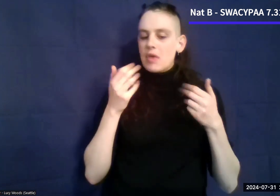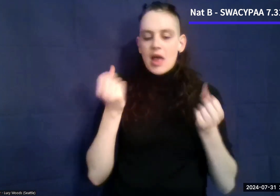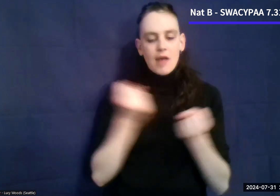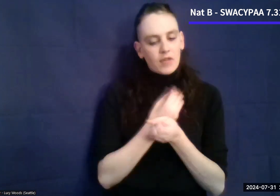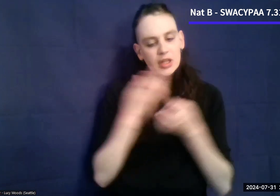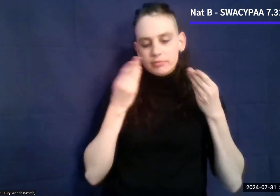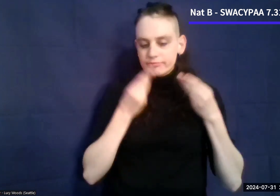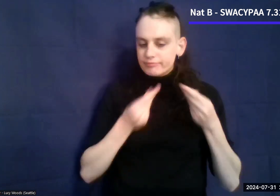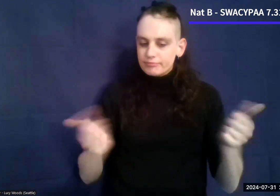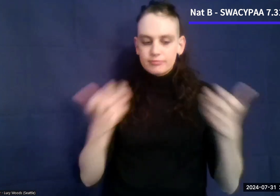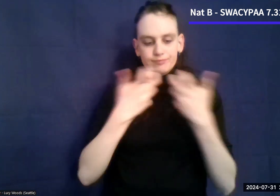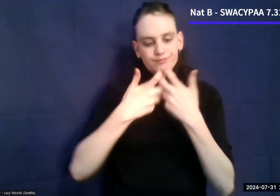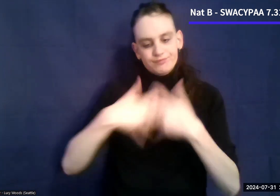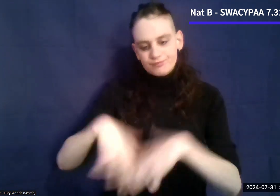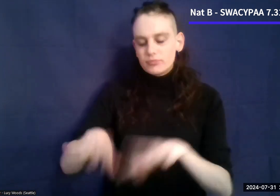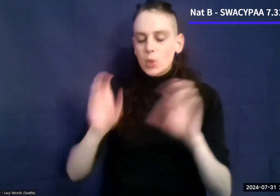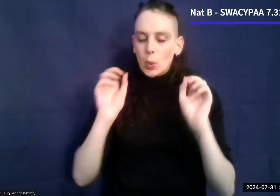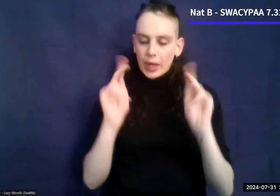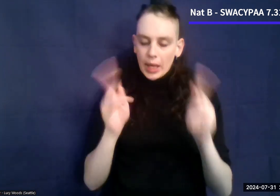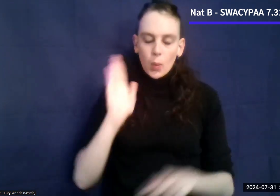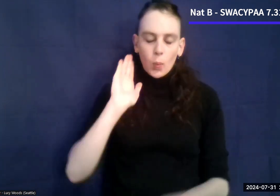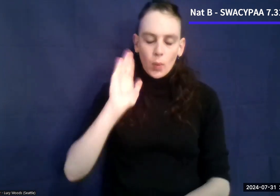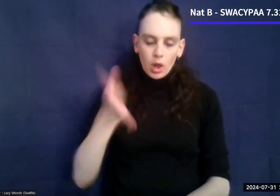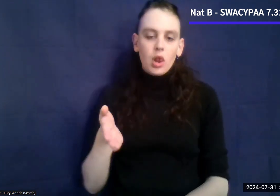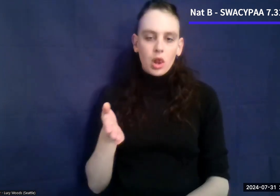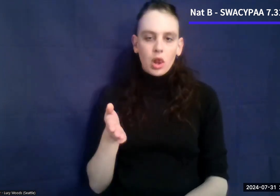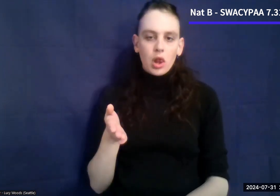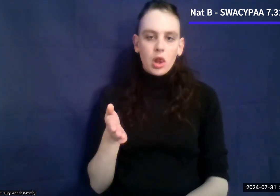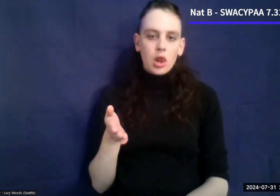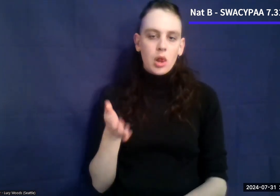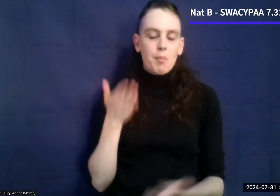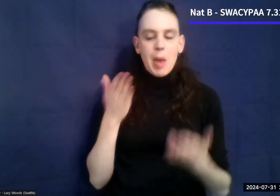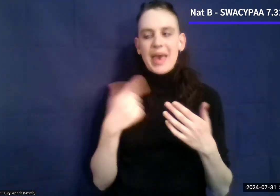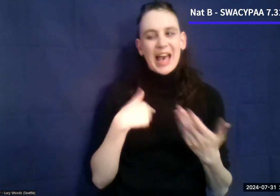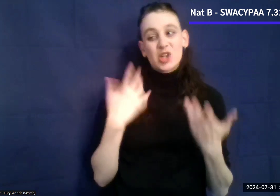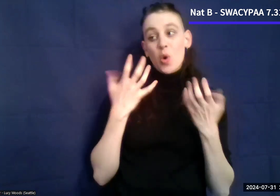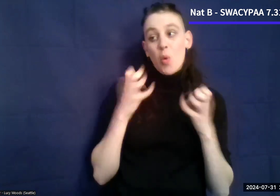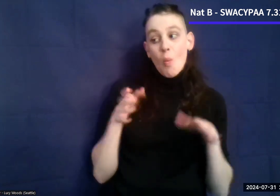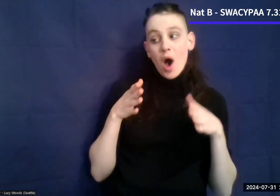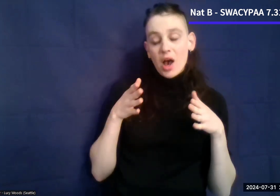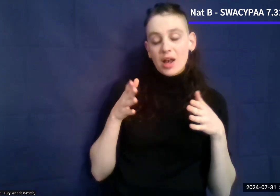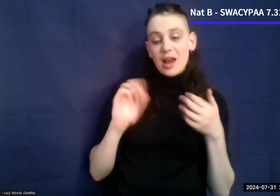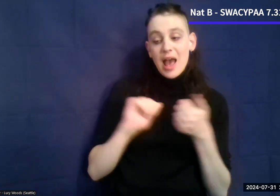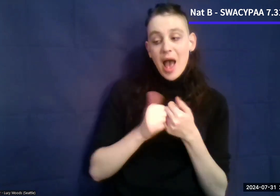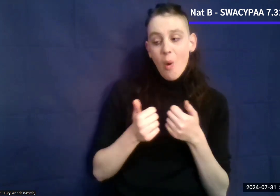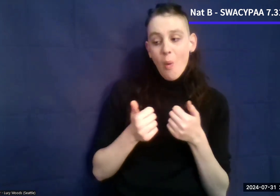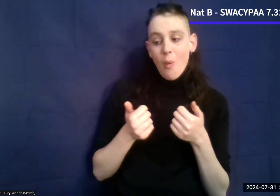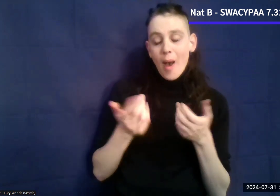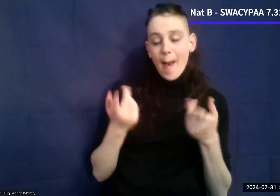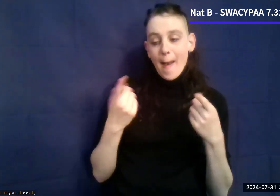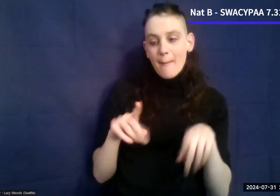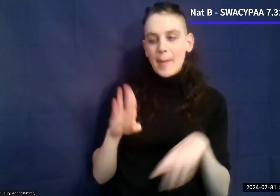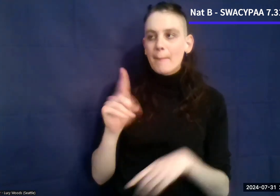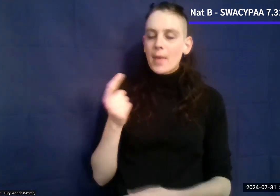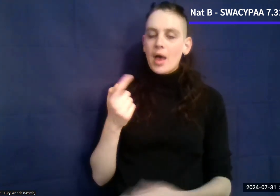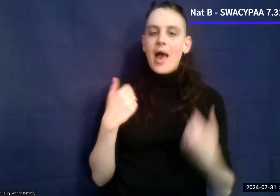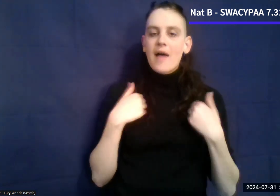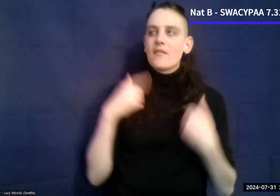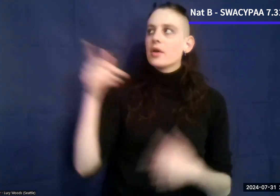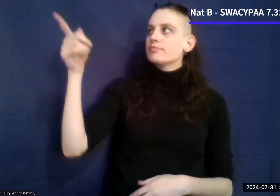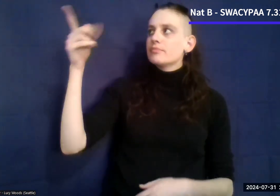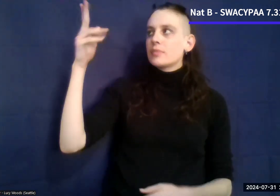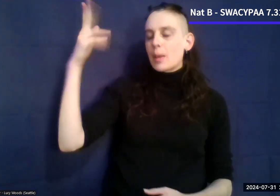okay. And they've always worked out, like maybe not the way I want them to, but they do work out. Like having that faith in a higher power that's got my back, like